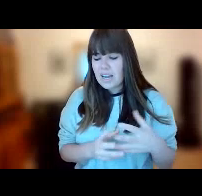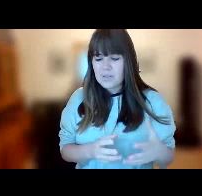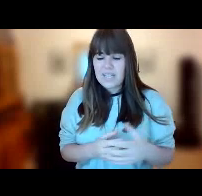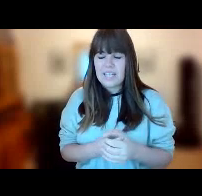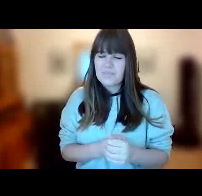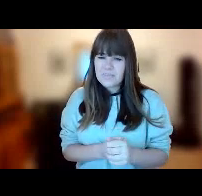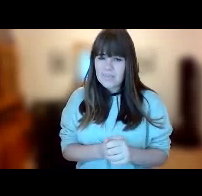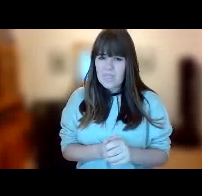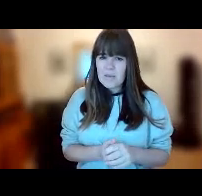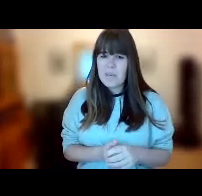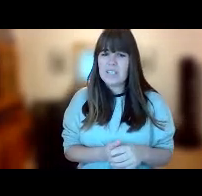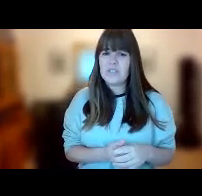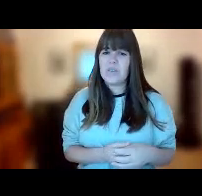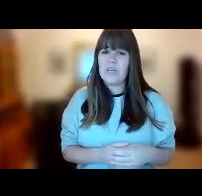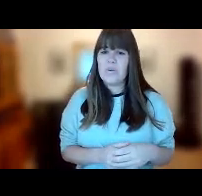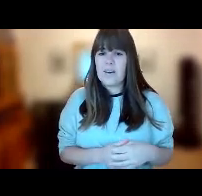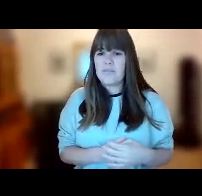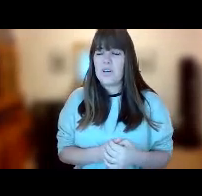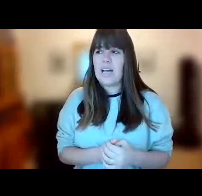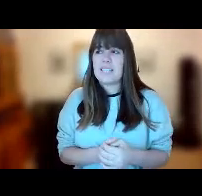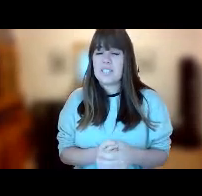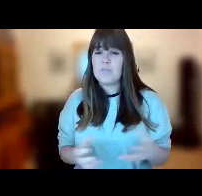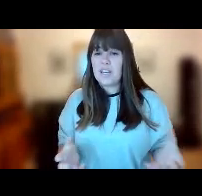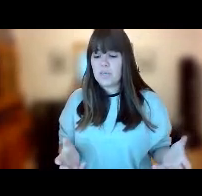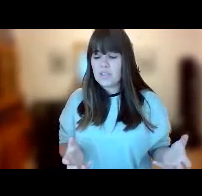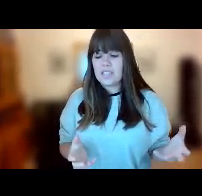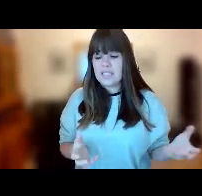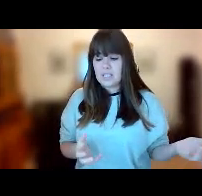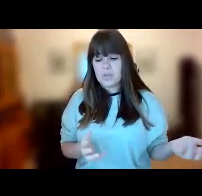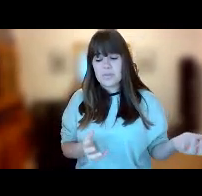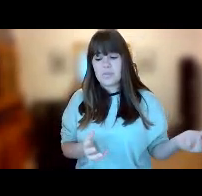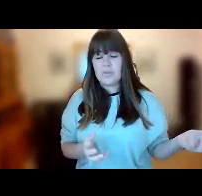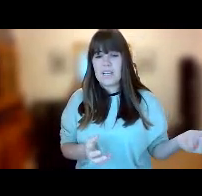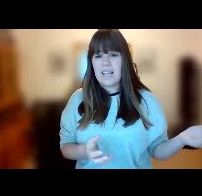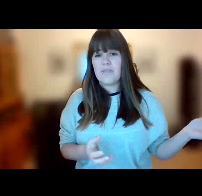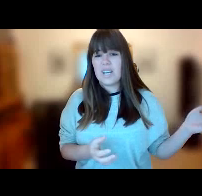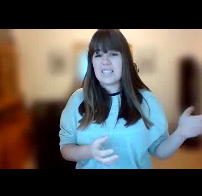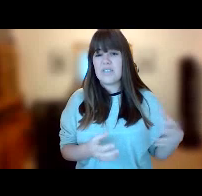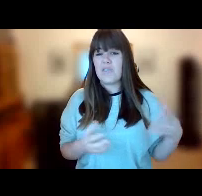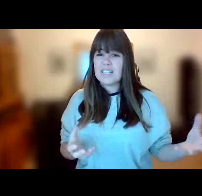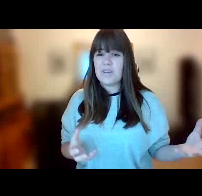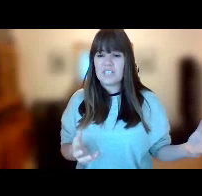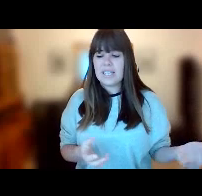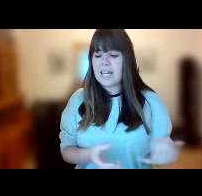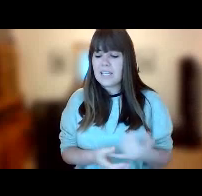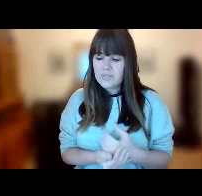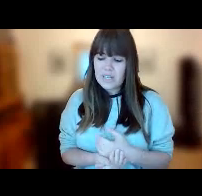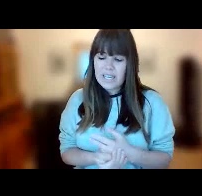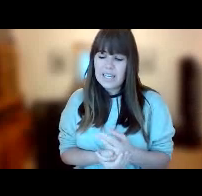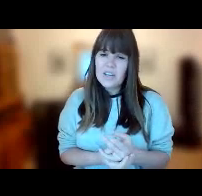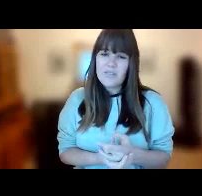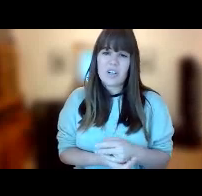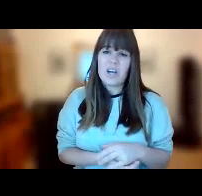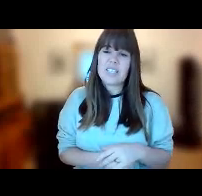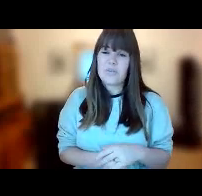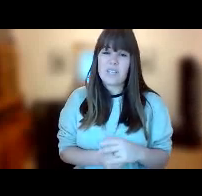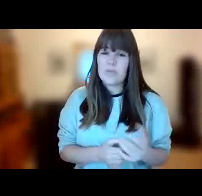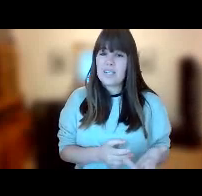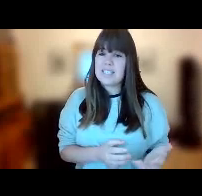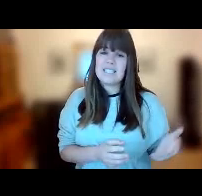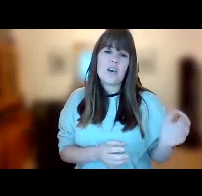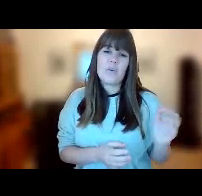about kind of equity, making sure that we all have access to as many opportunities as possible and that everyone has the right to actually engage fully,